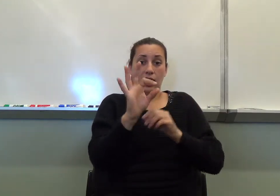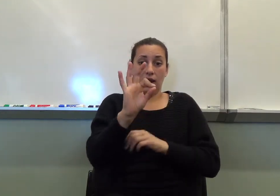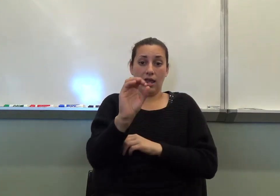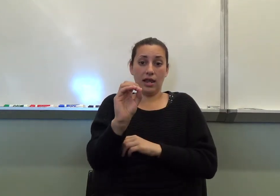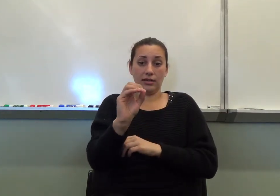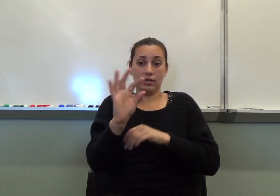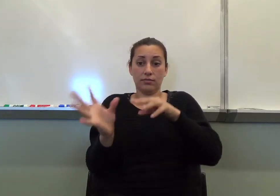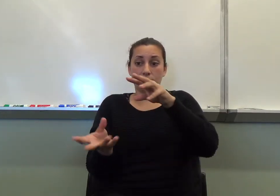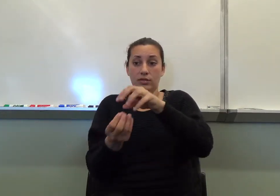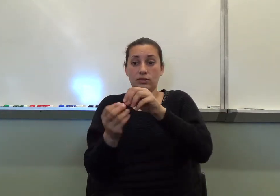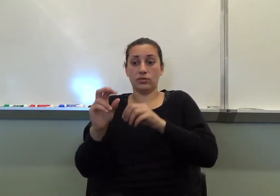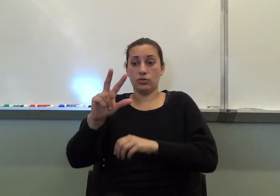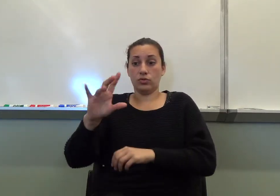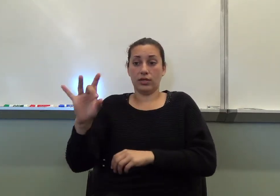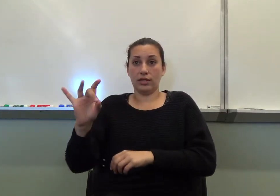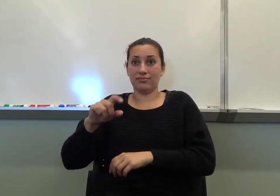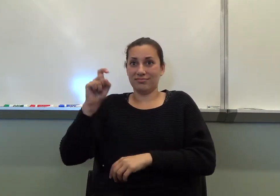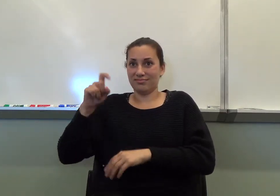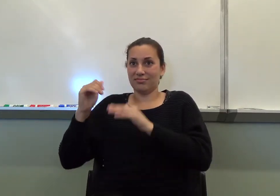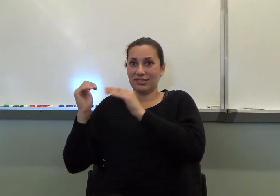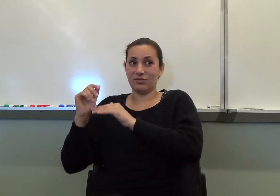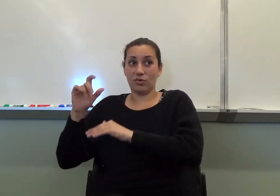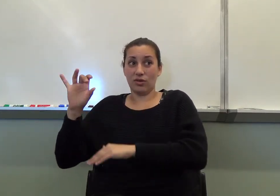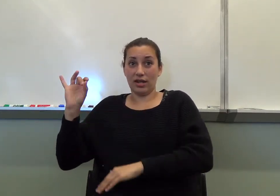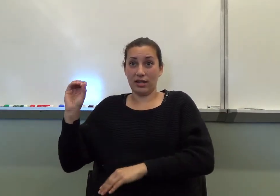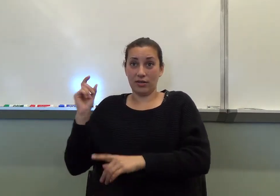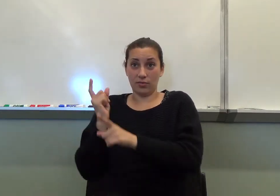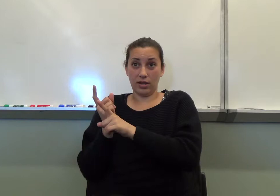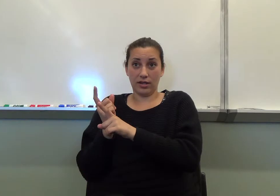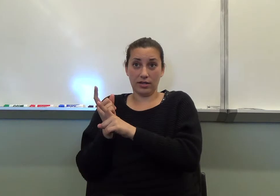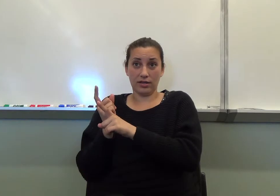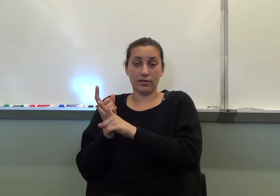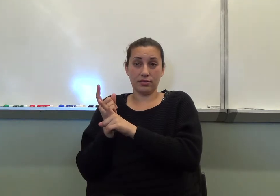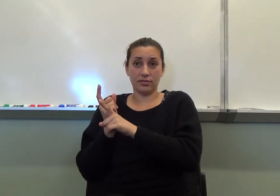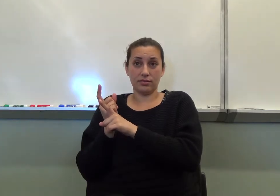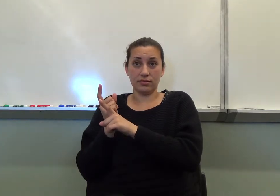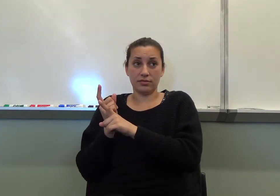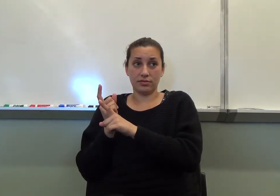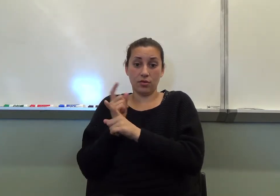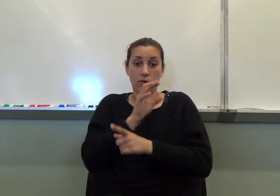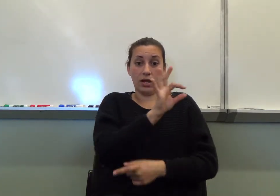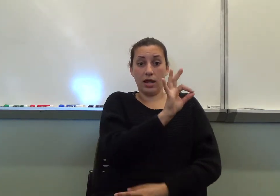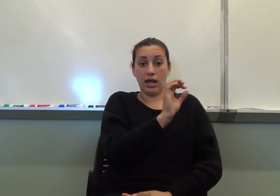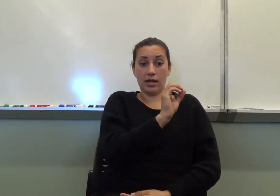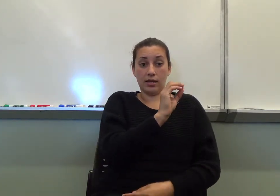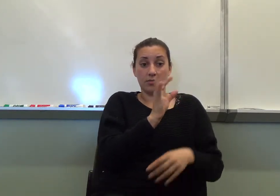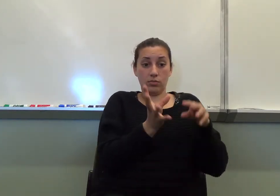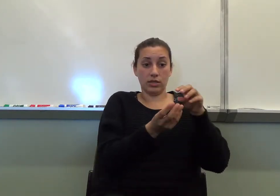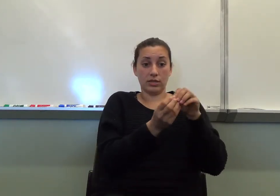180 according to this. If you add up the 3 angles, you get 180. Well, 90 plus 38 is 128.